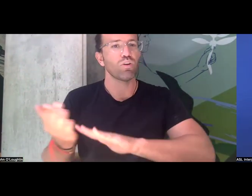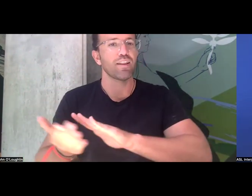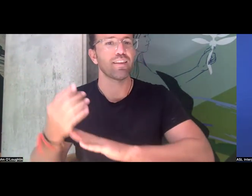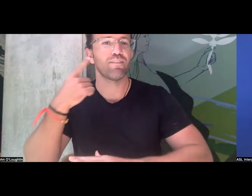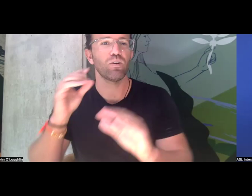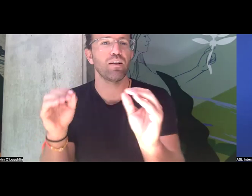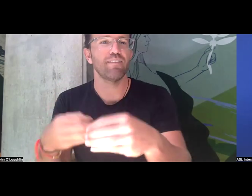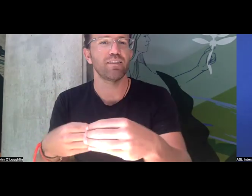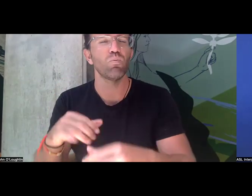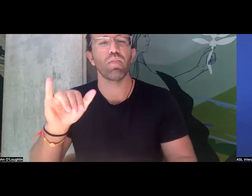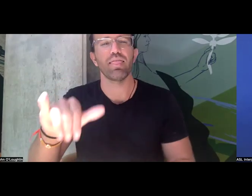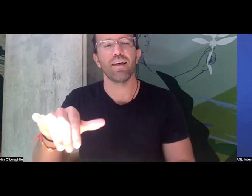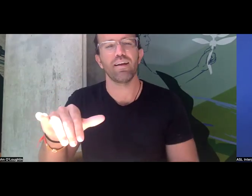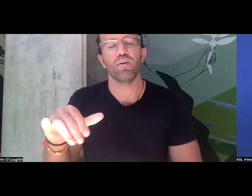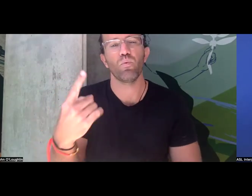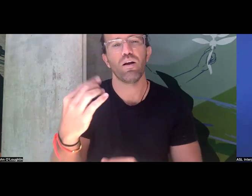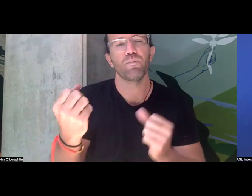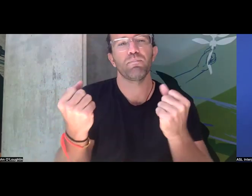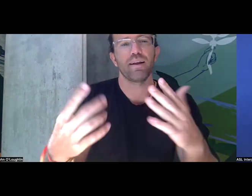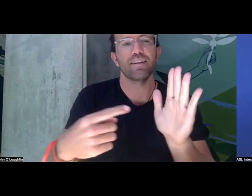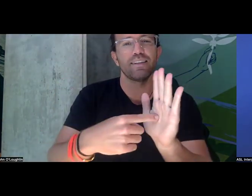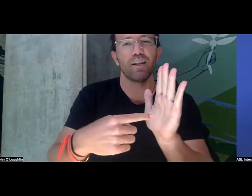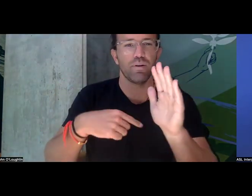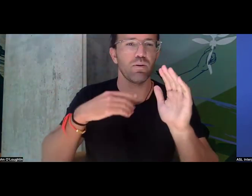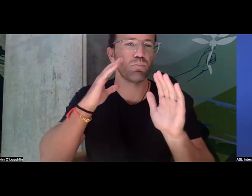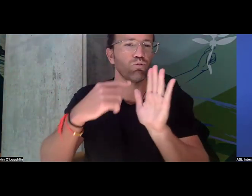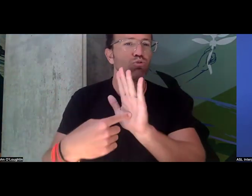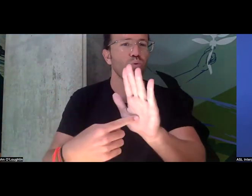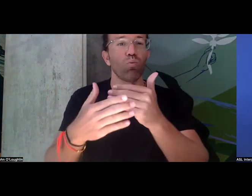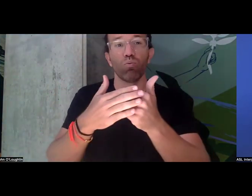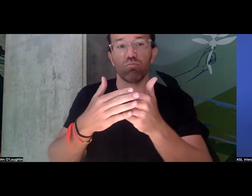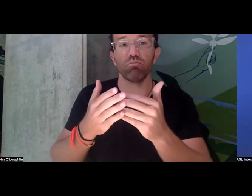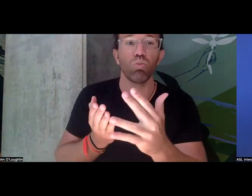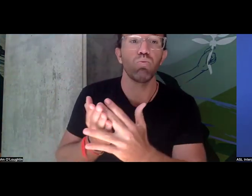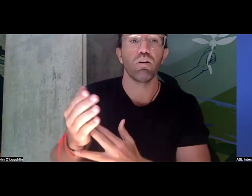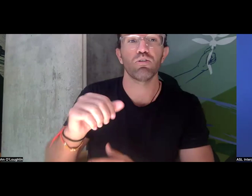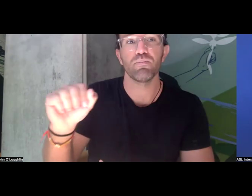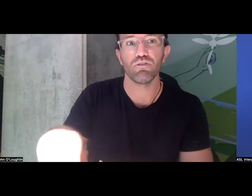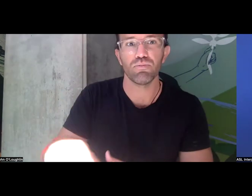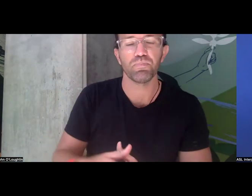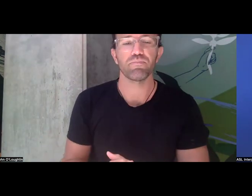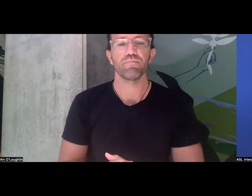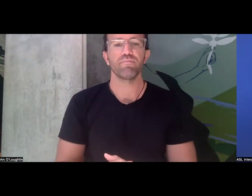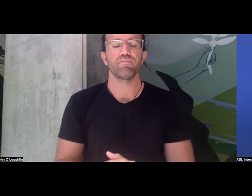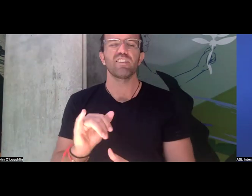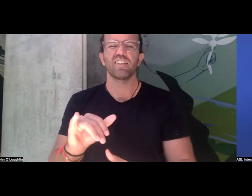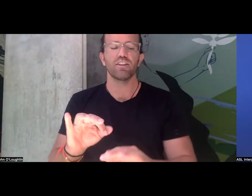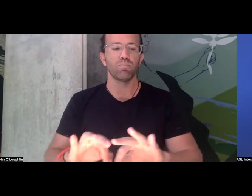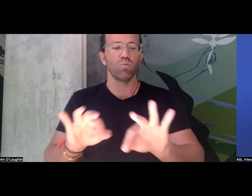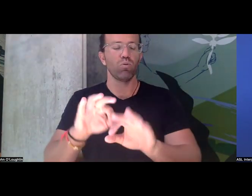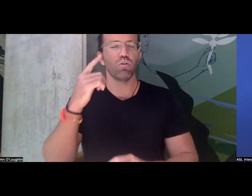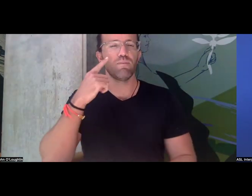see, I'm running for office. I would sign this sign for running. So there are many different examples that I will show you throughout the